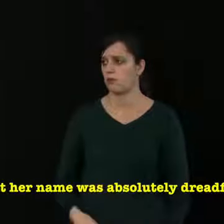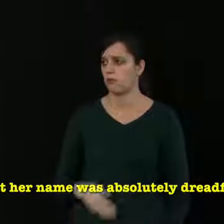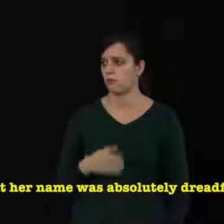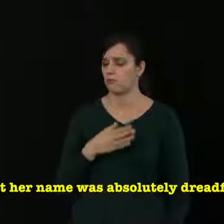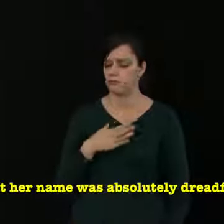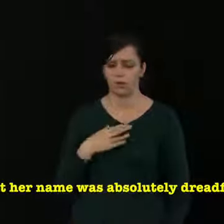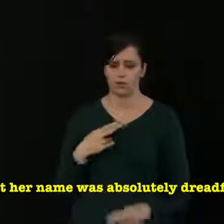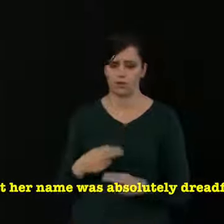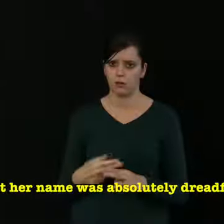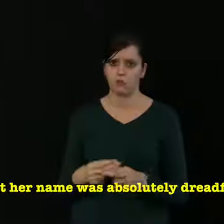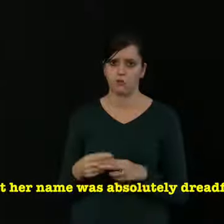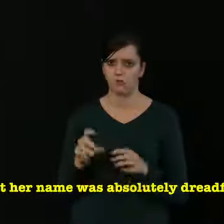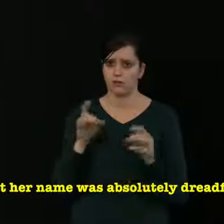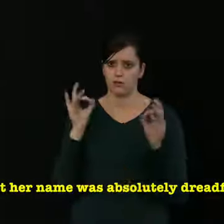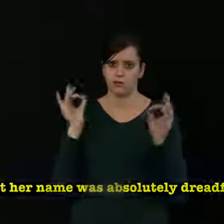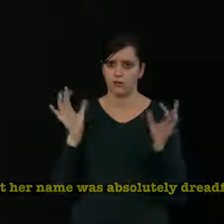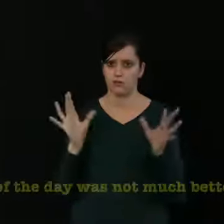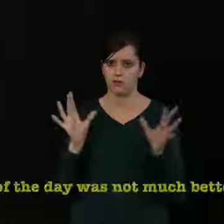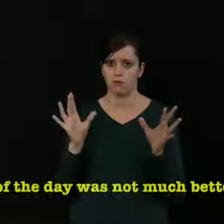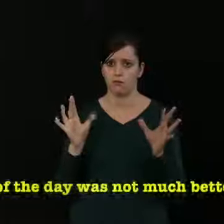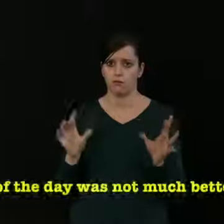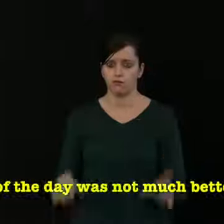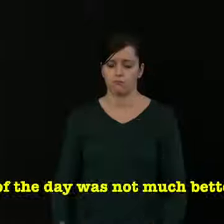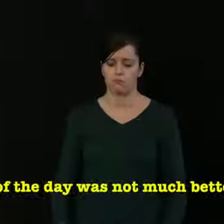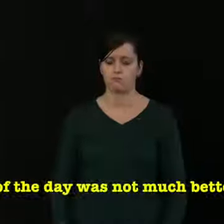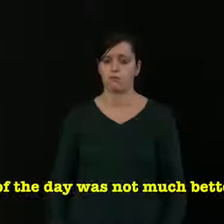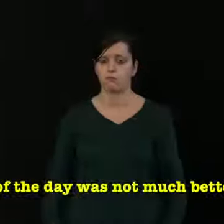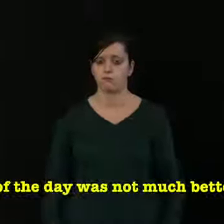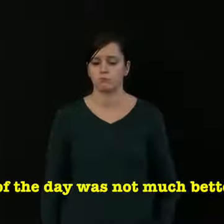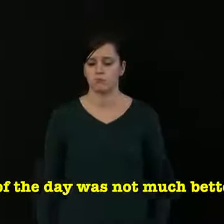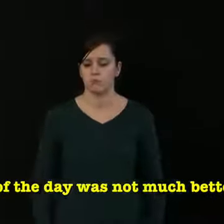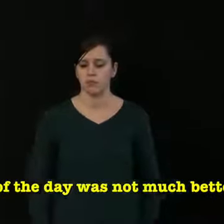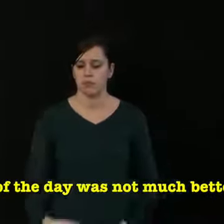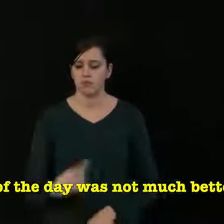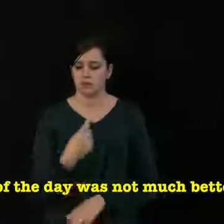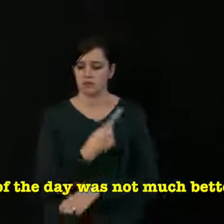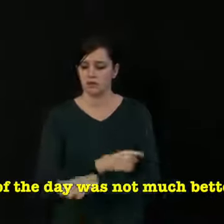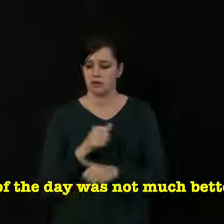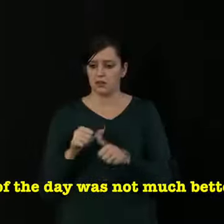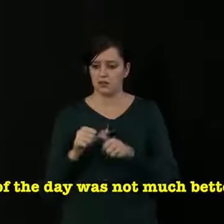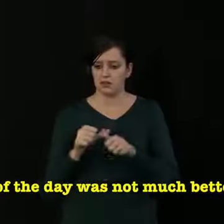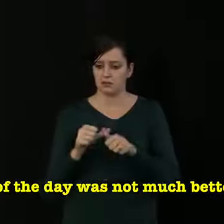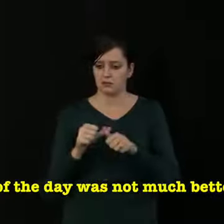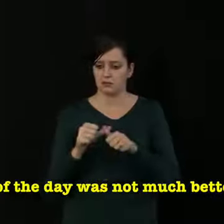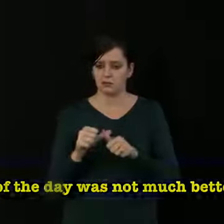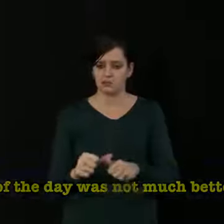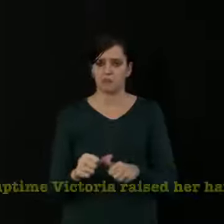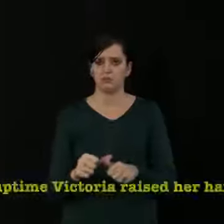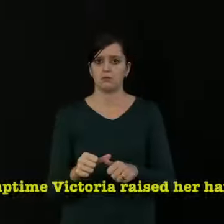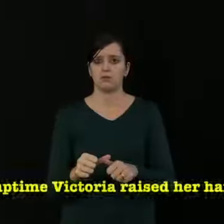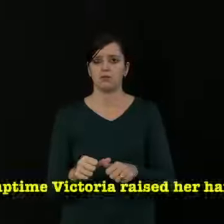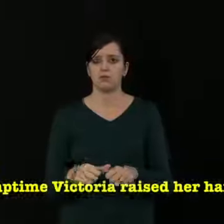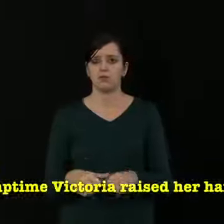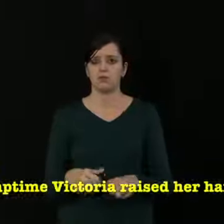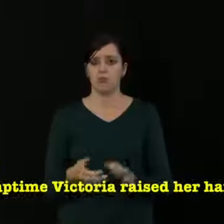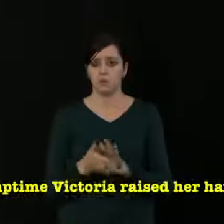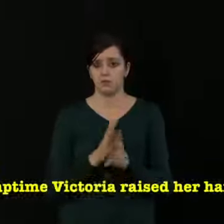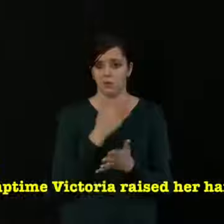absolutely dreadful. Oh, the rest of the day was not much better. During nap time,